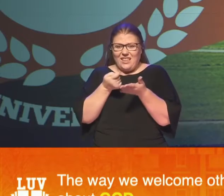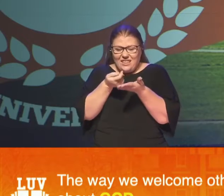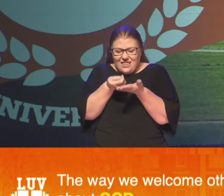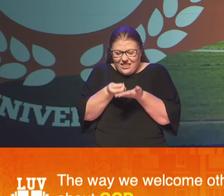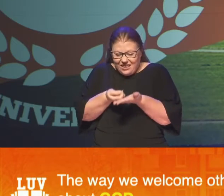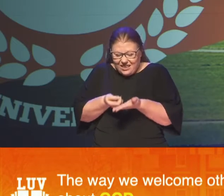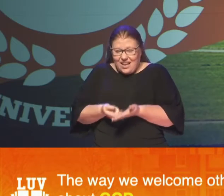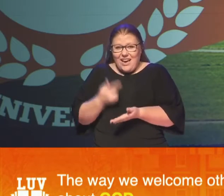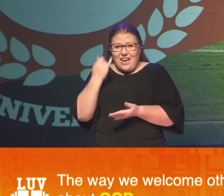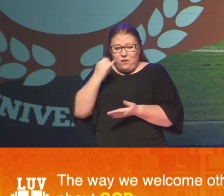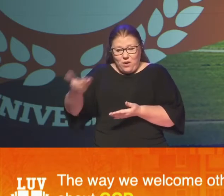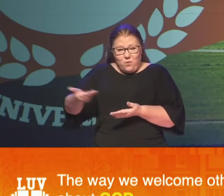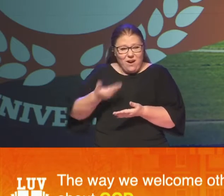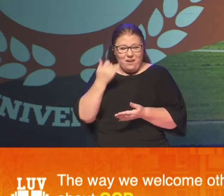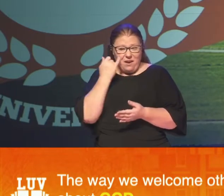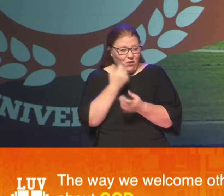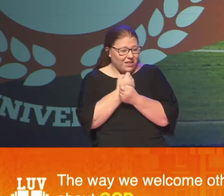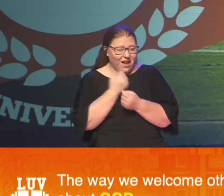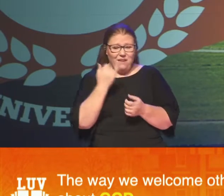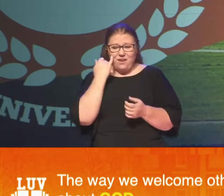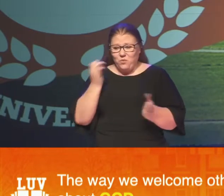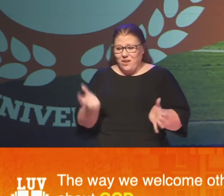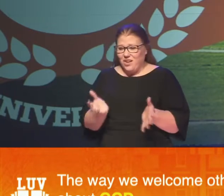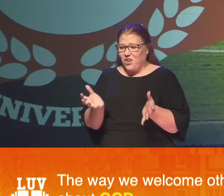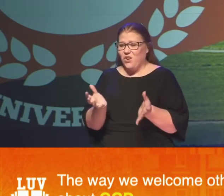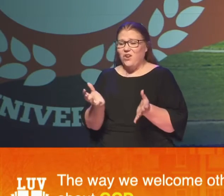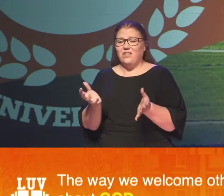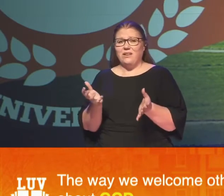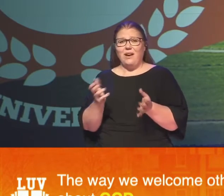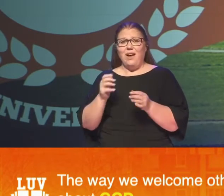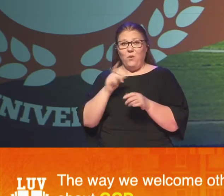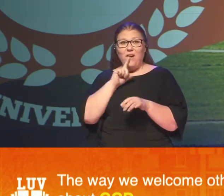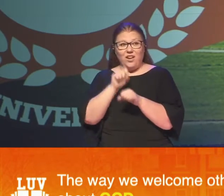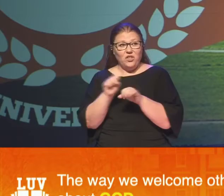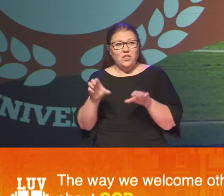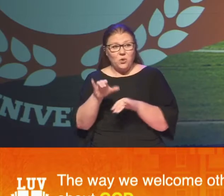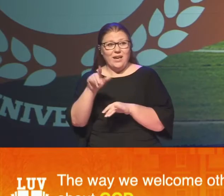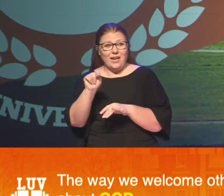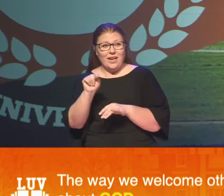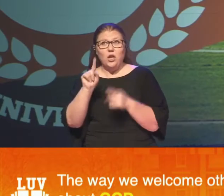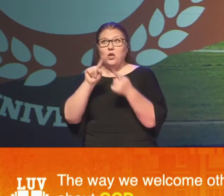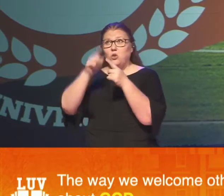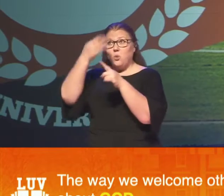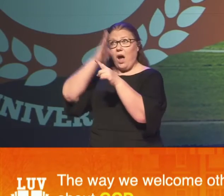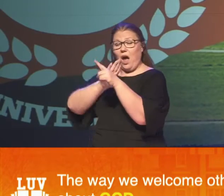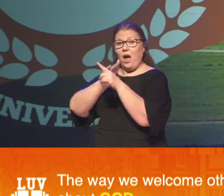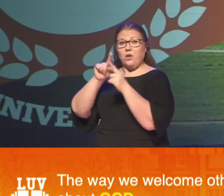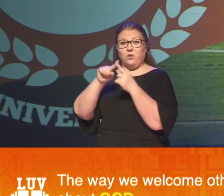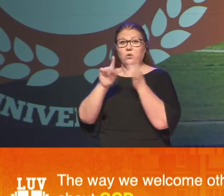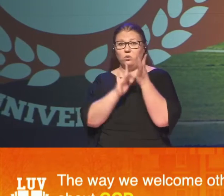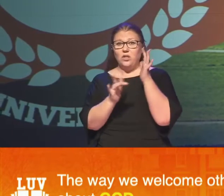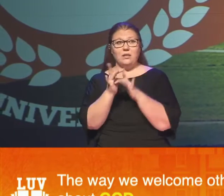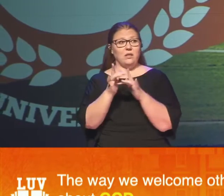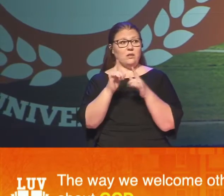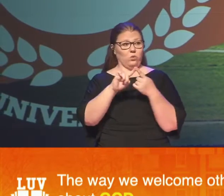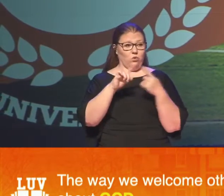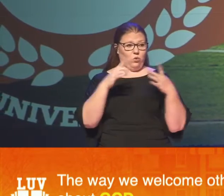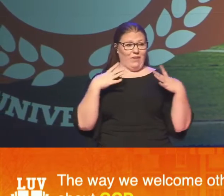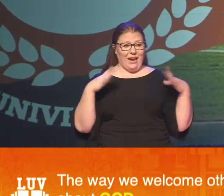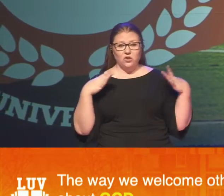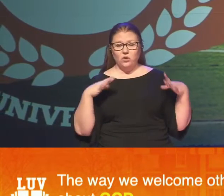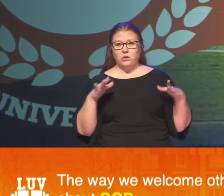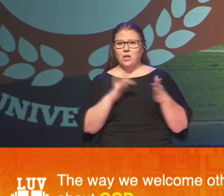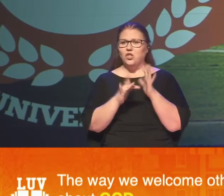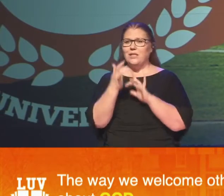how if we welcome, if we love, if we encourage, we're actually doing it to God or to Jesus or to angels. Jesus actually said, when